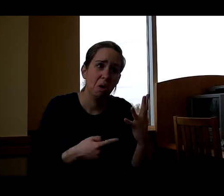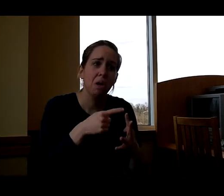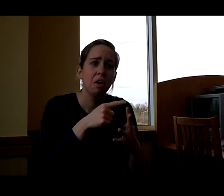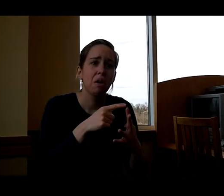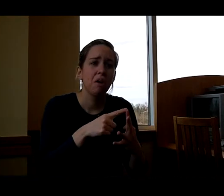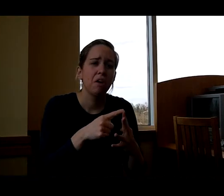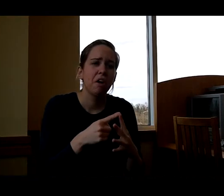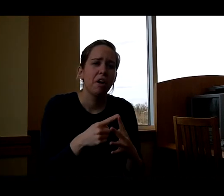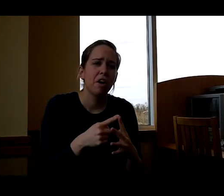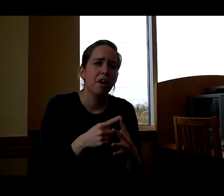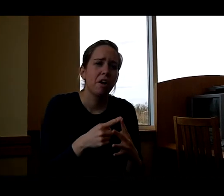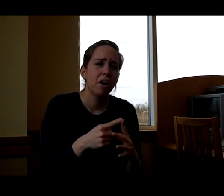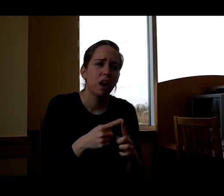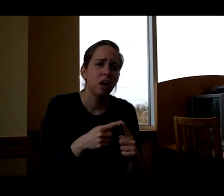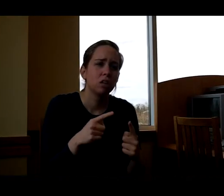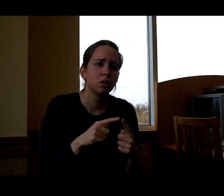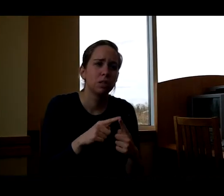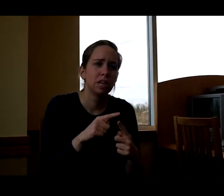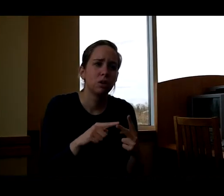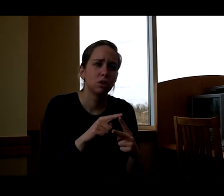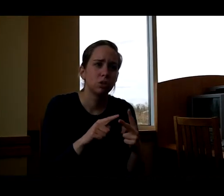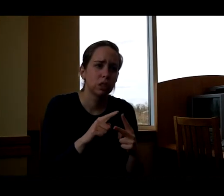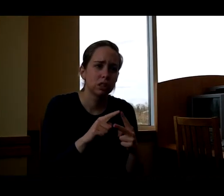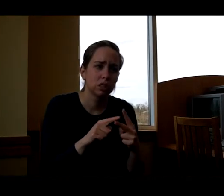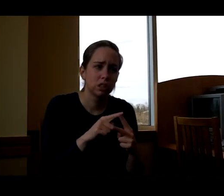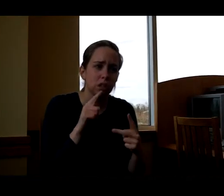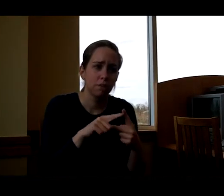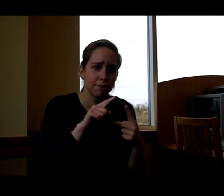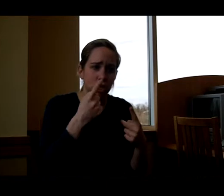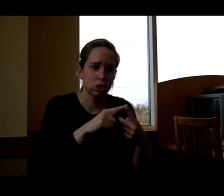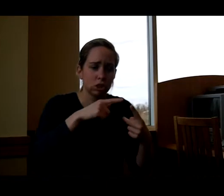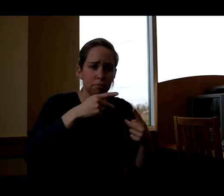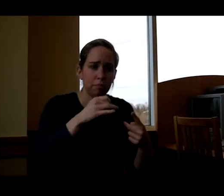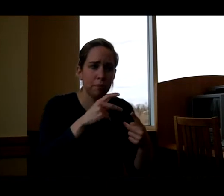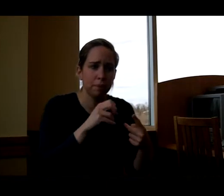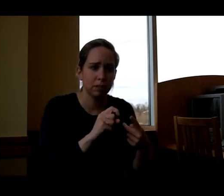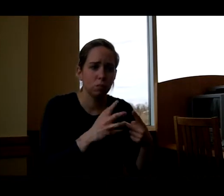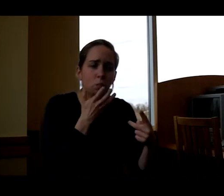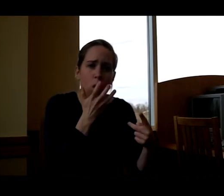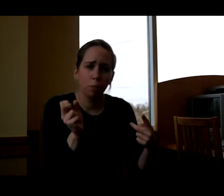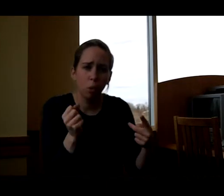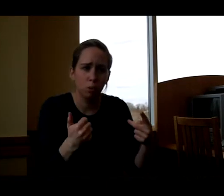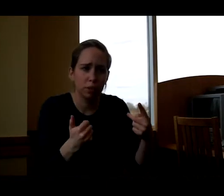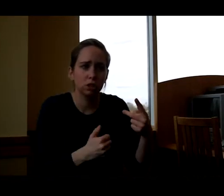got pretty close. What do we know about two things? First of all, this Pepsi, is it warm or cold? It's cold.